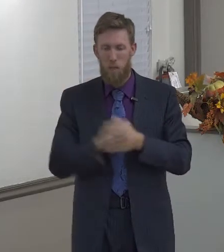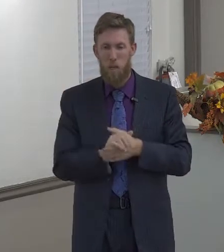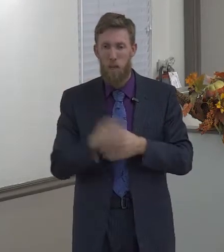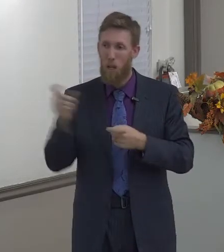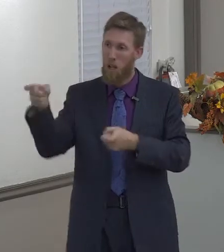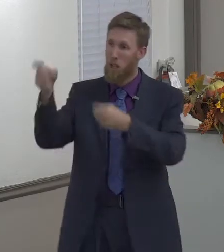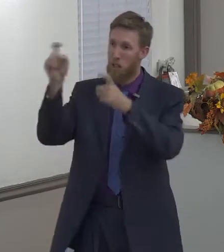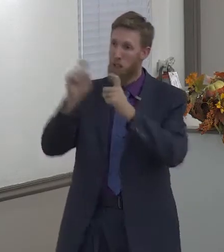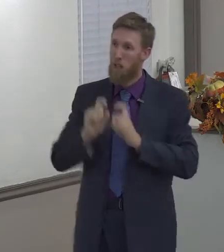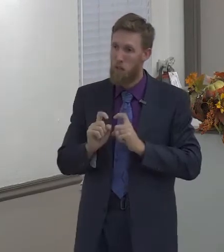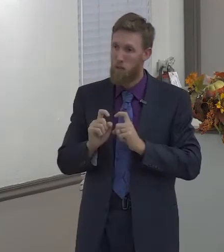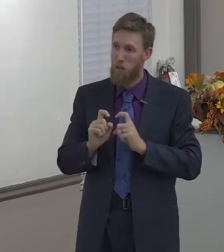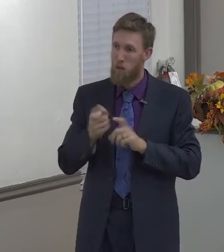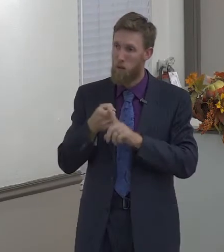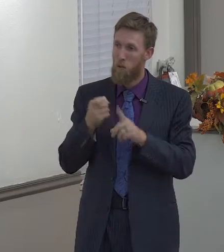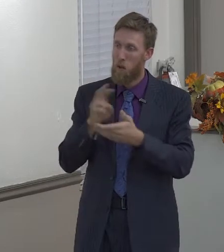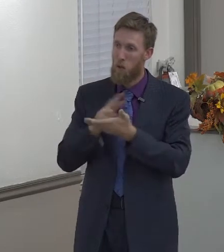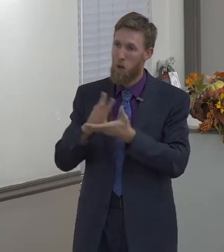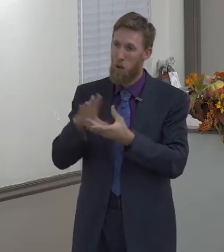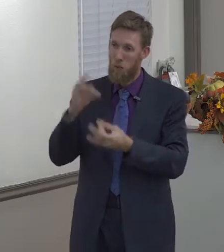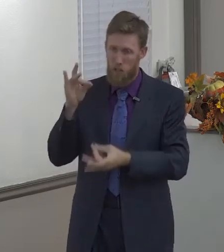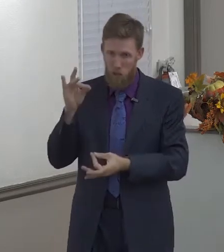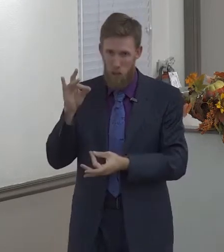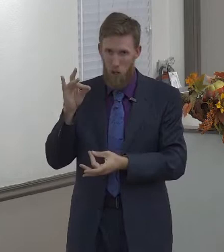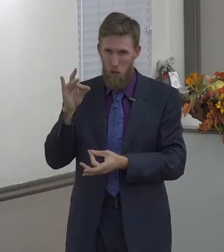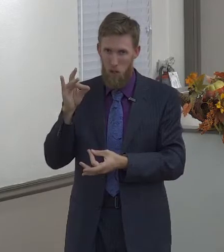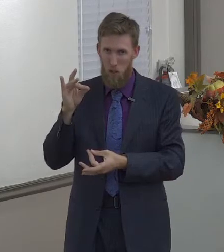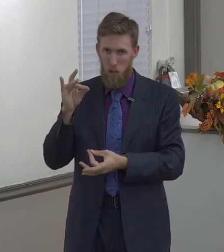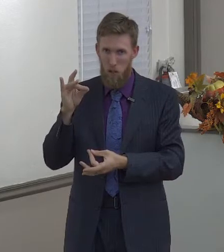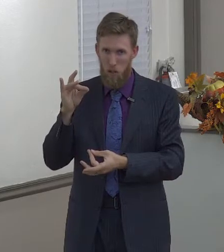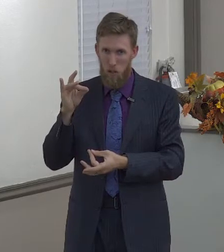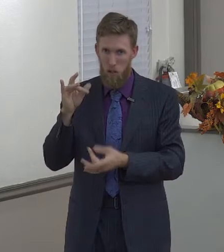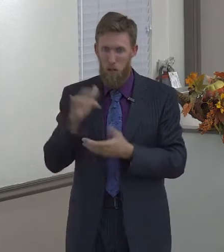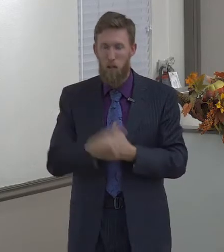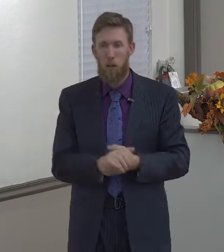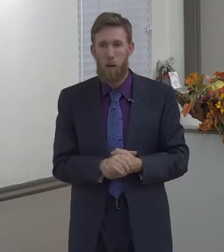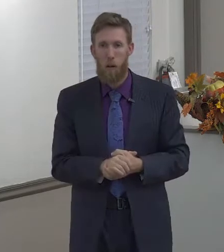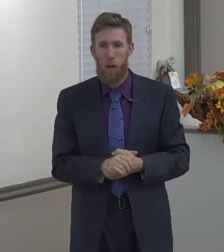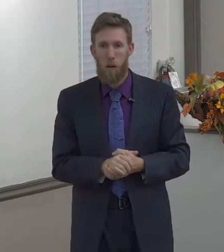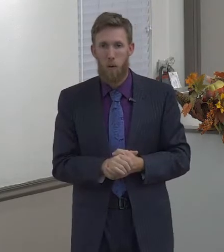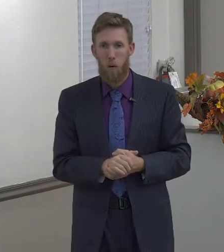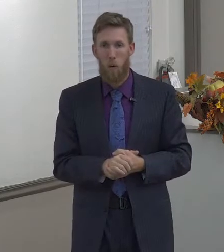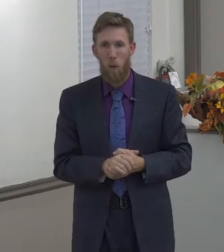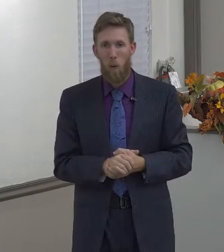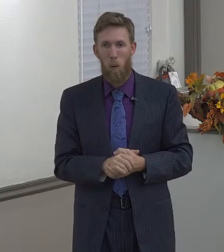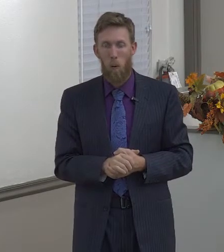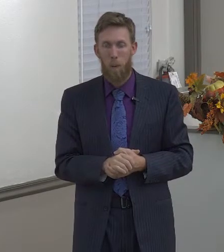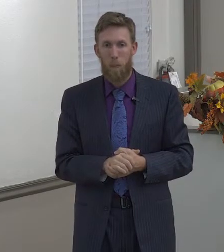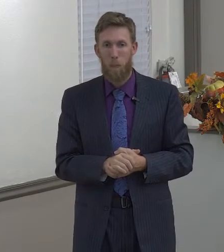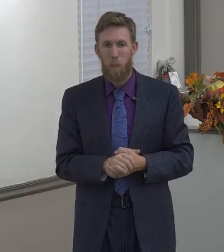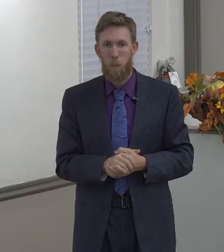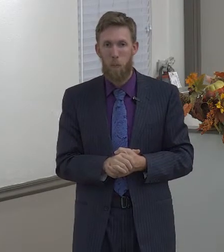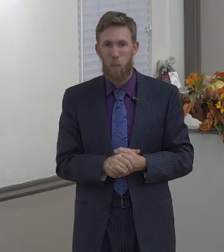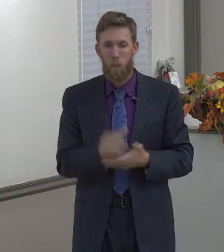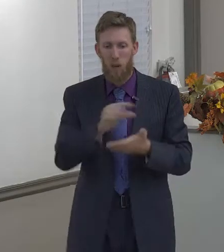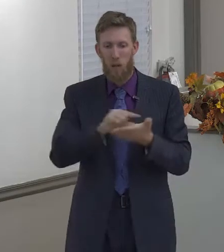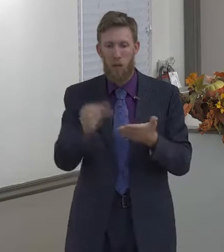Spirit. In verses 15 and 16, we're shown that there needs to be different gifts. That it is